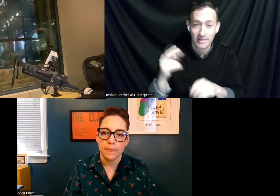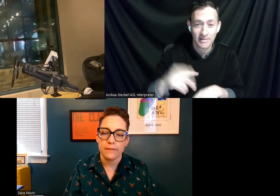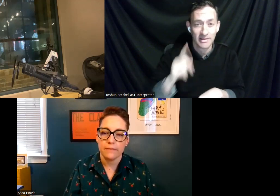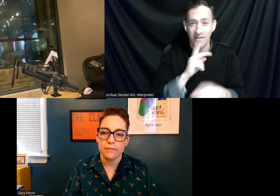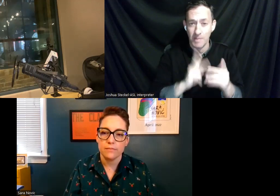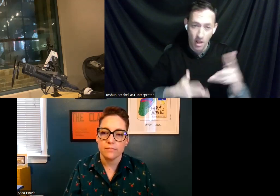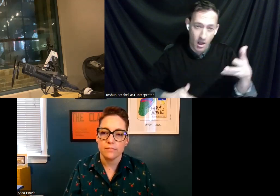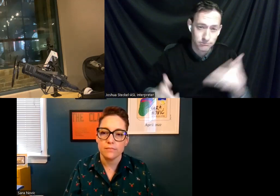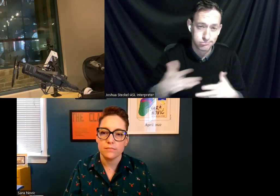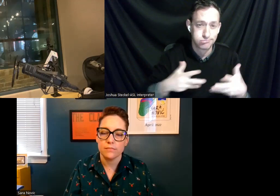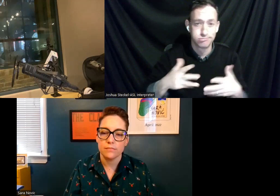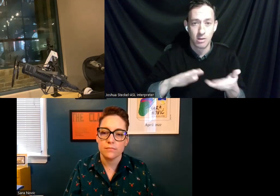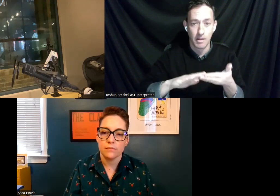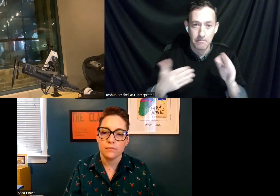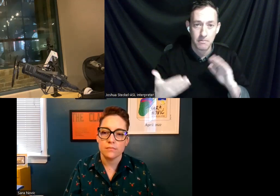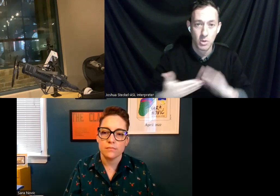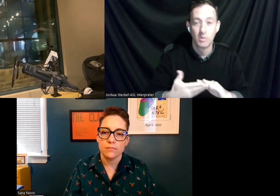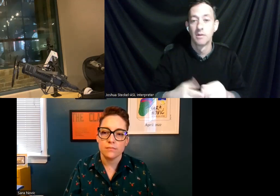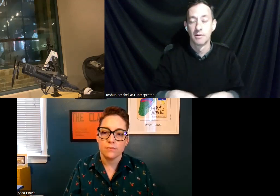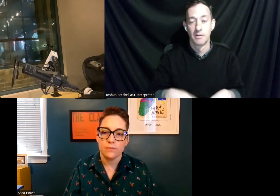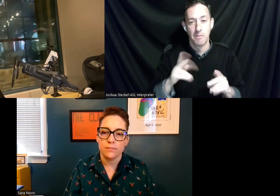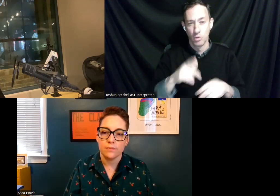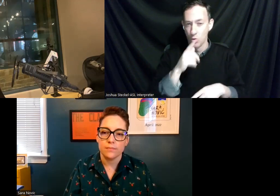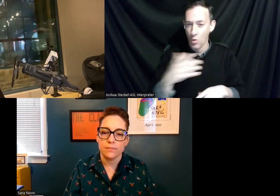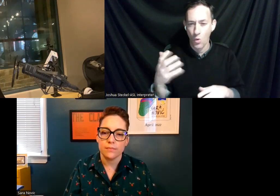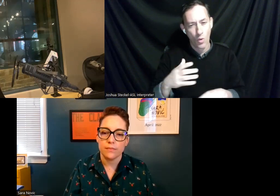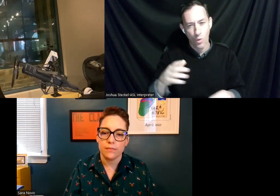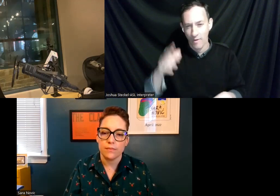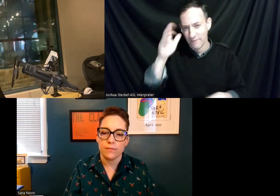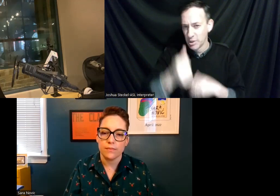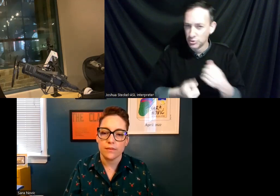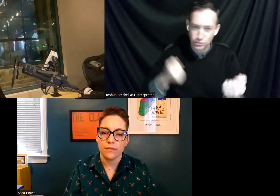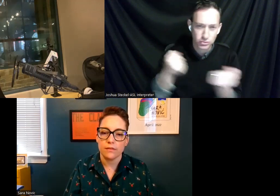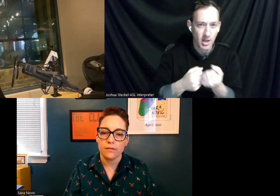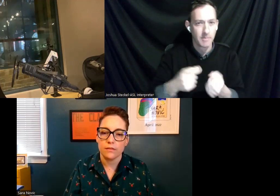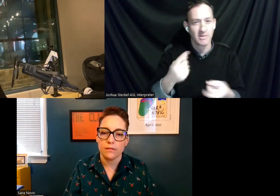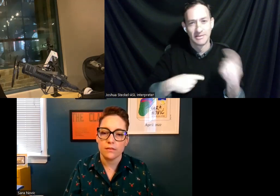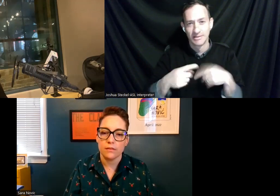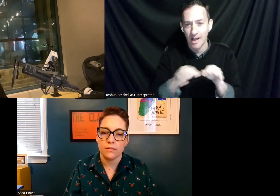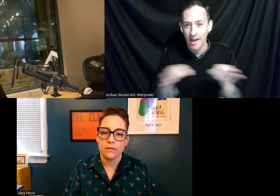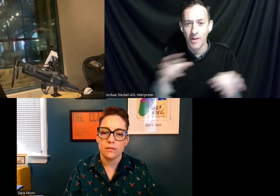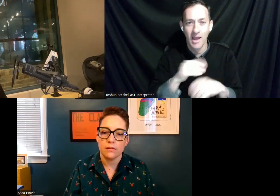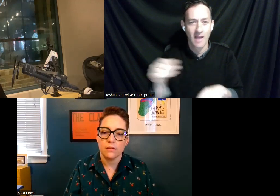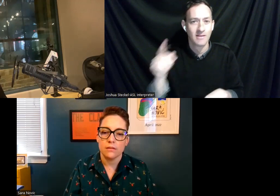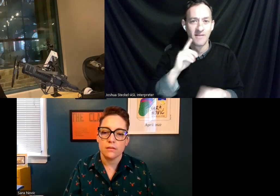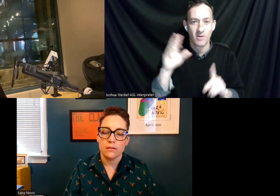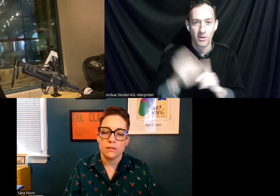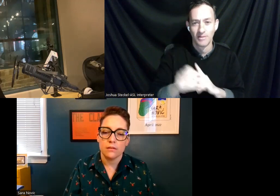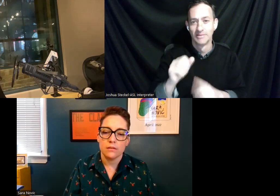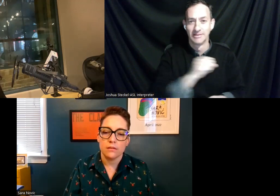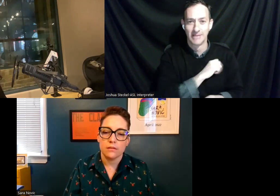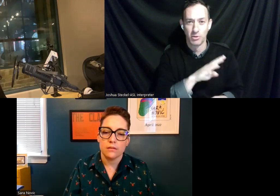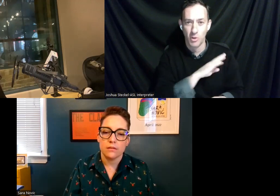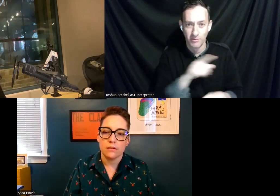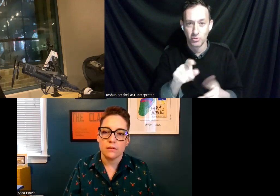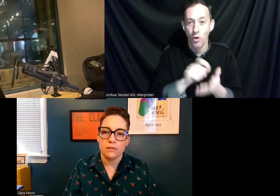community. Someone who is a fierce champion of sign language and deaf culture is Sara Nović, the author behind the book I was telling you